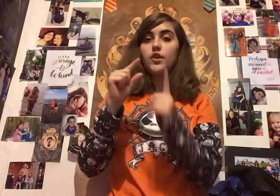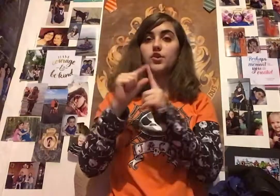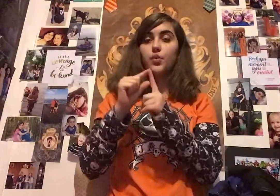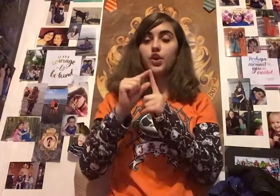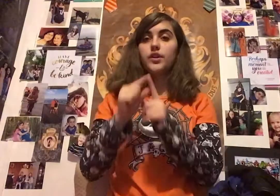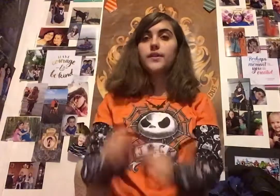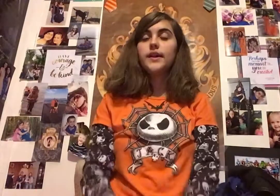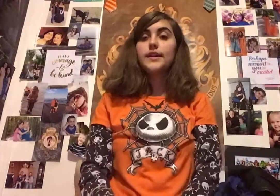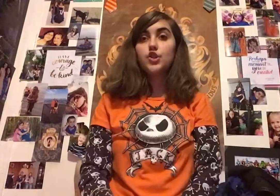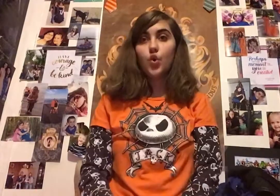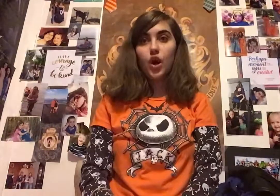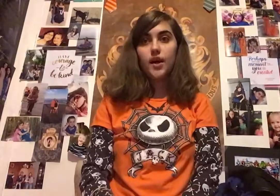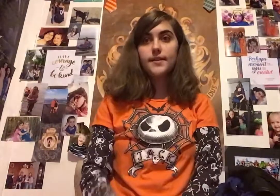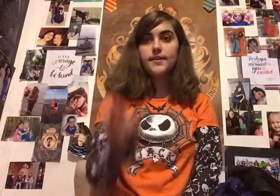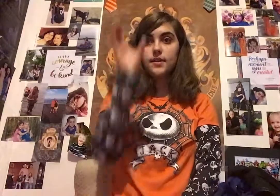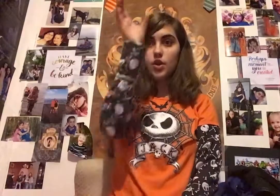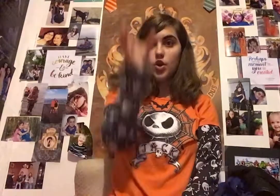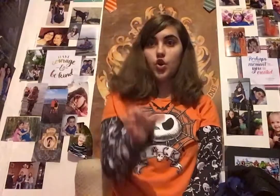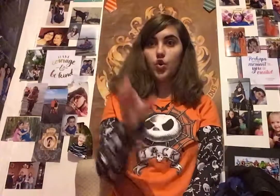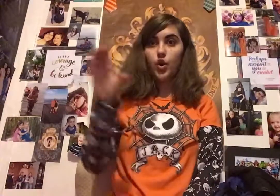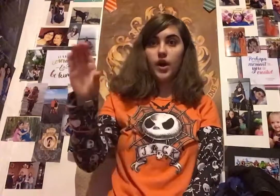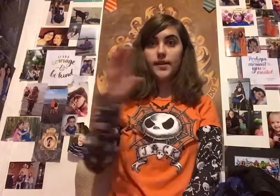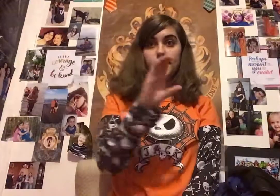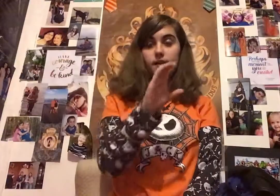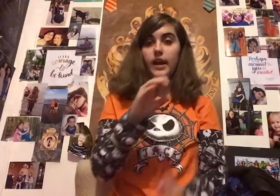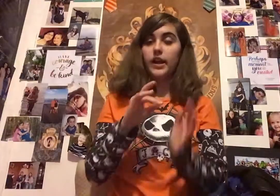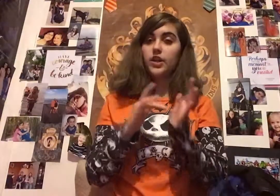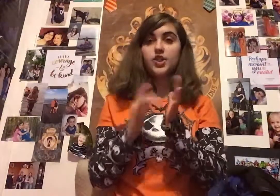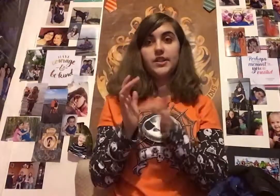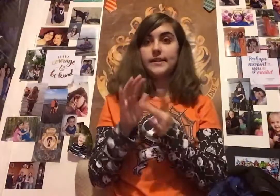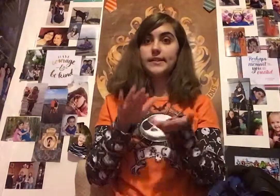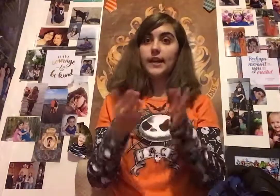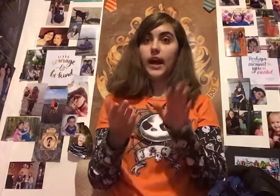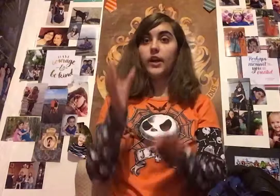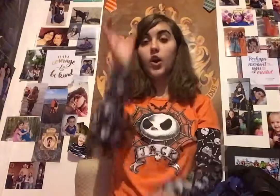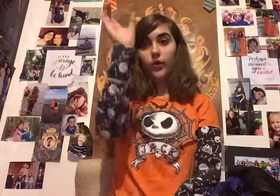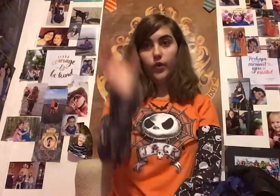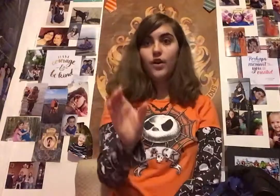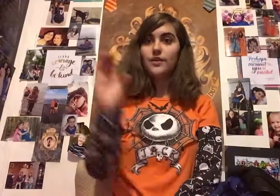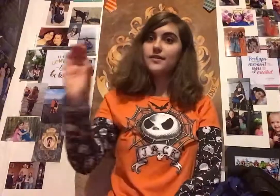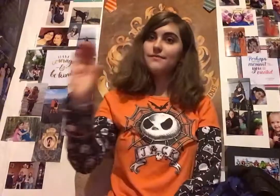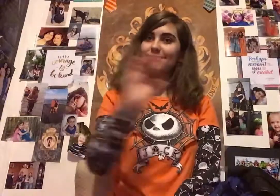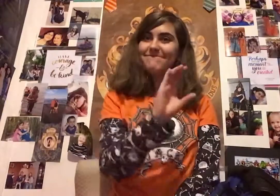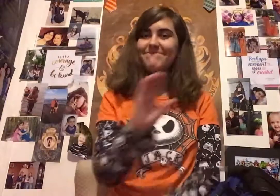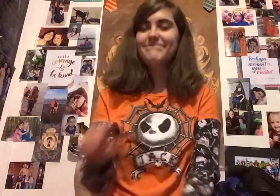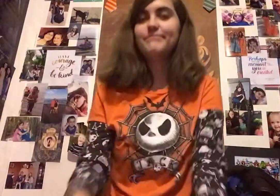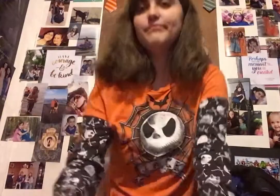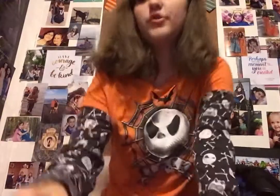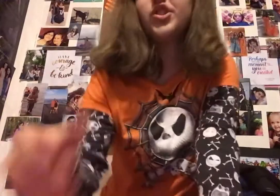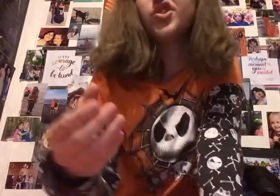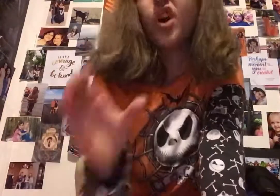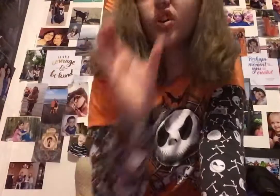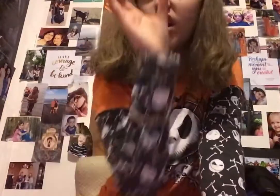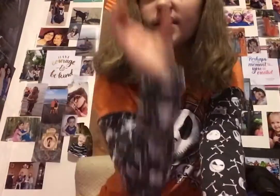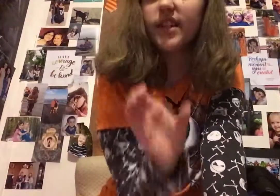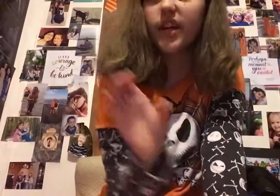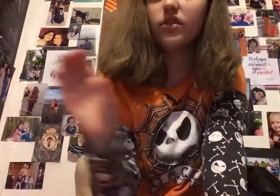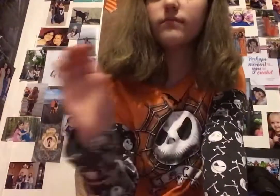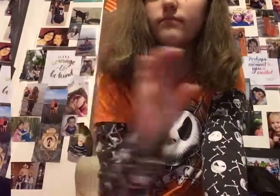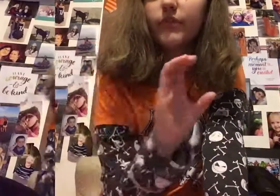21st word is cross. Cross, like Jesus died on the cross. And just draw a cross in the air with